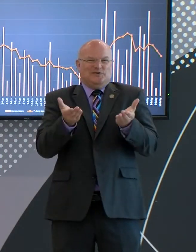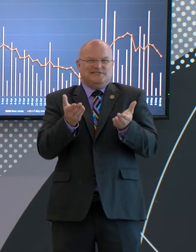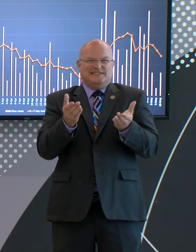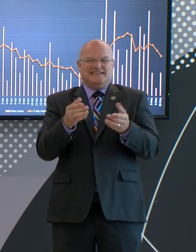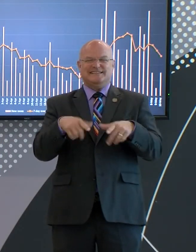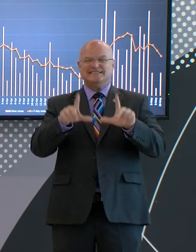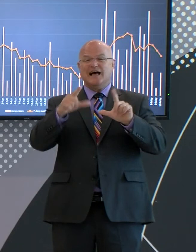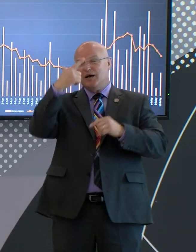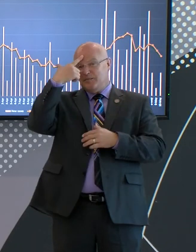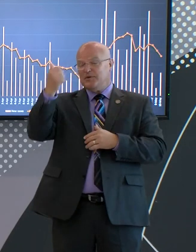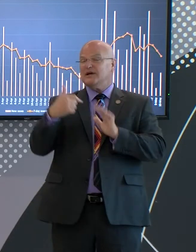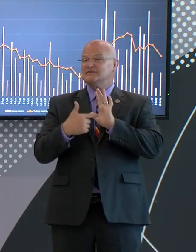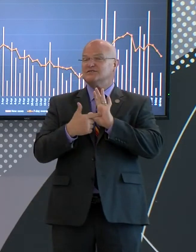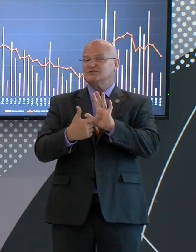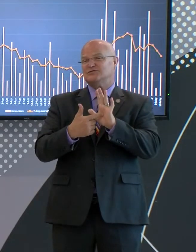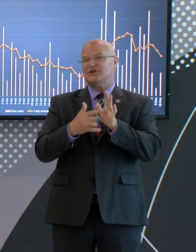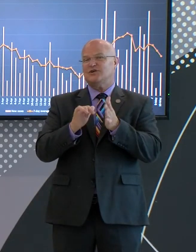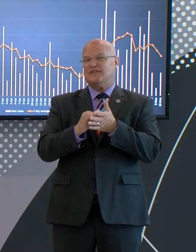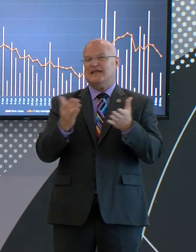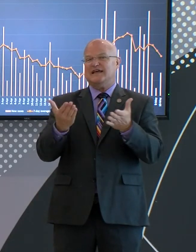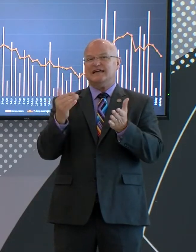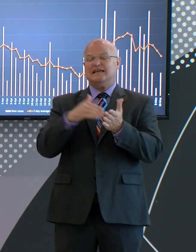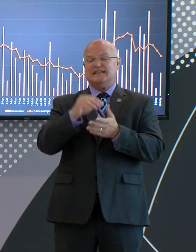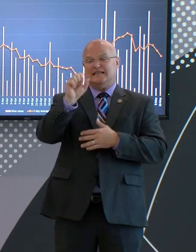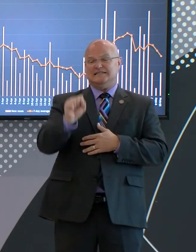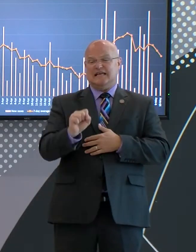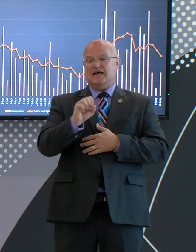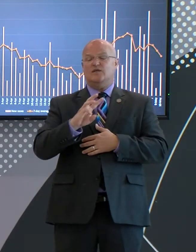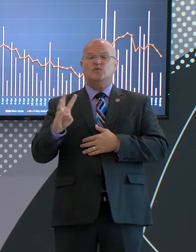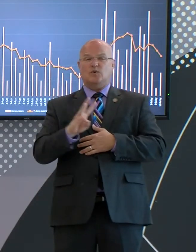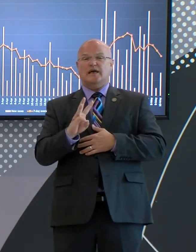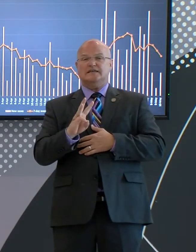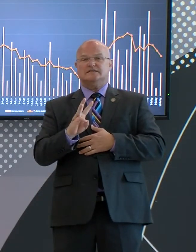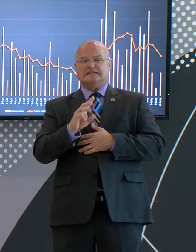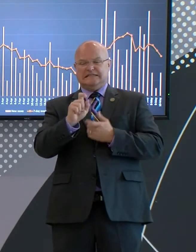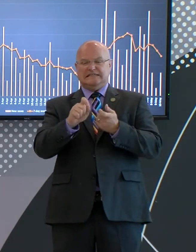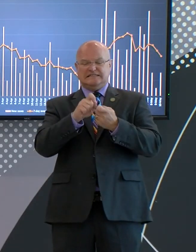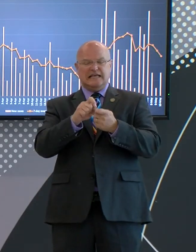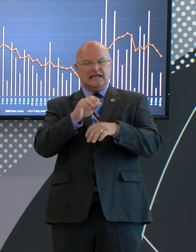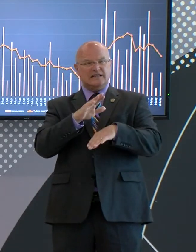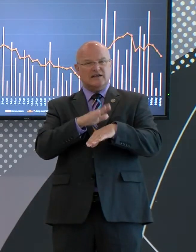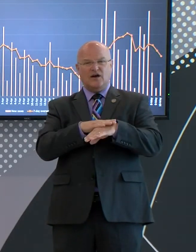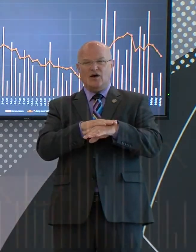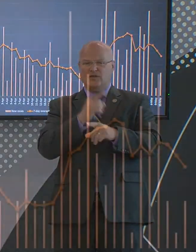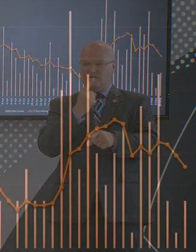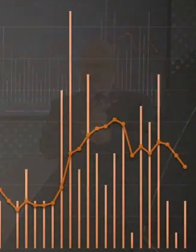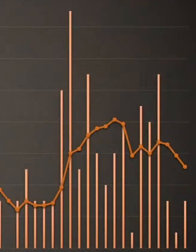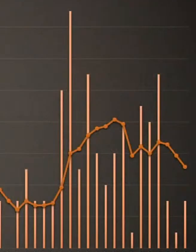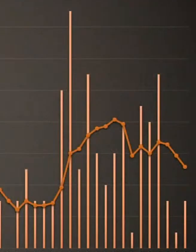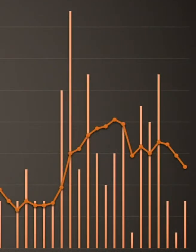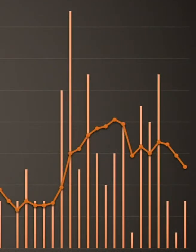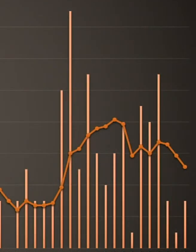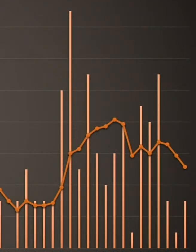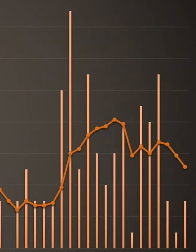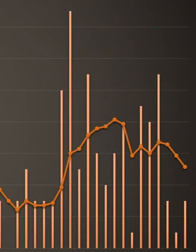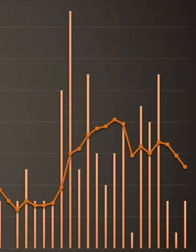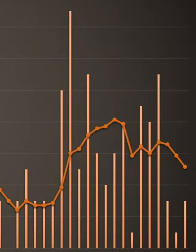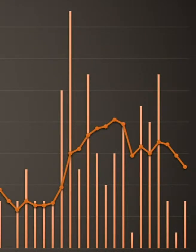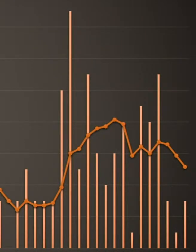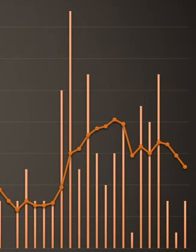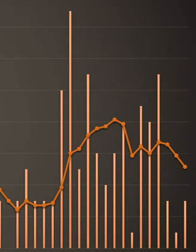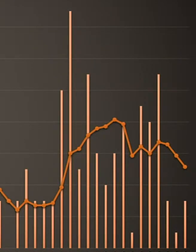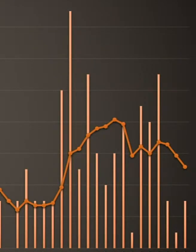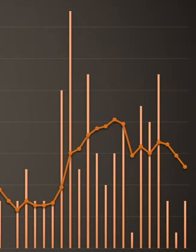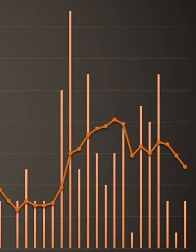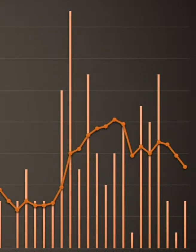because that shows that here again in the Southwest region, you're exactly on the right target path on